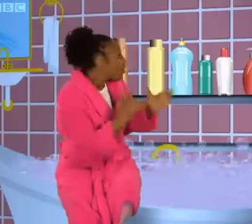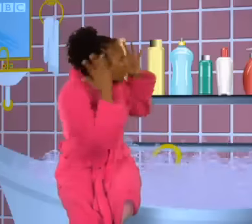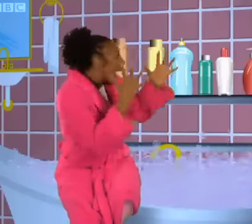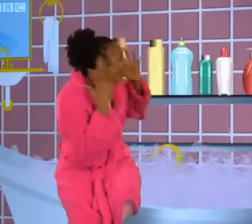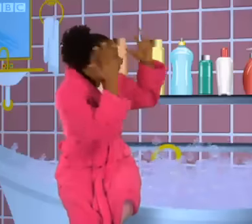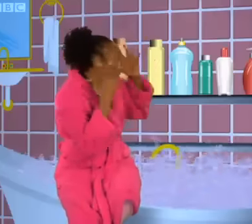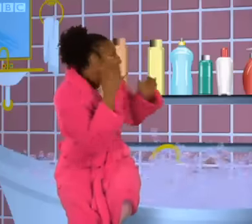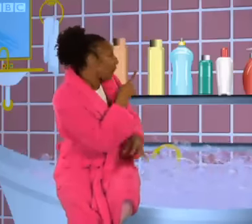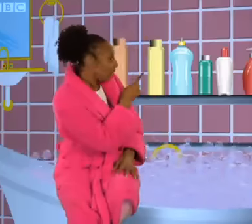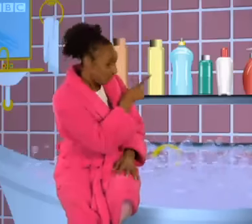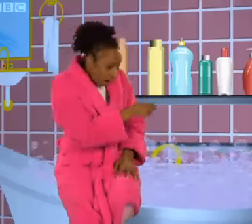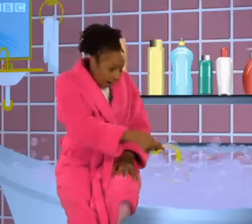and a dozen shampoo.